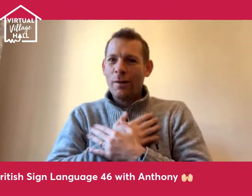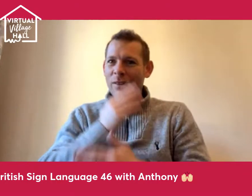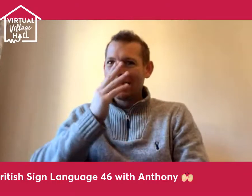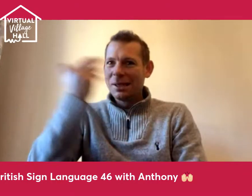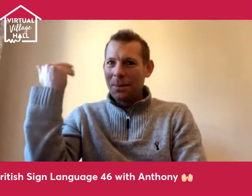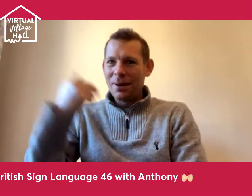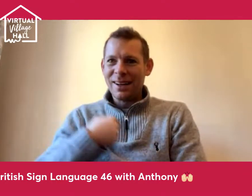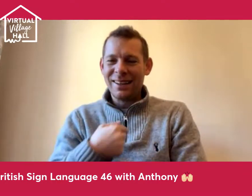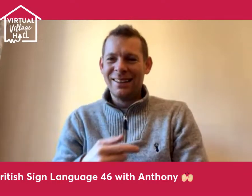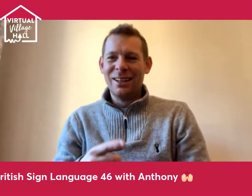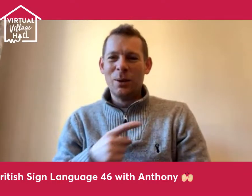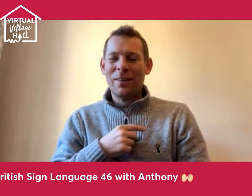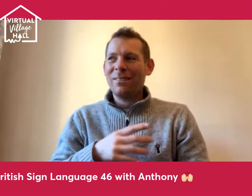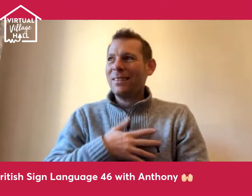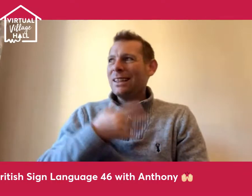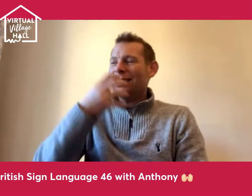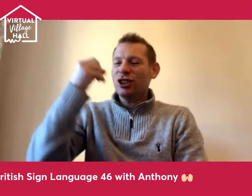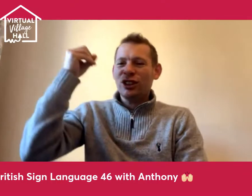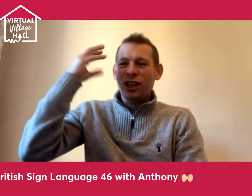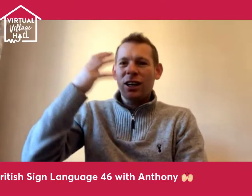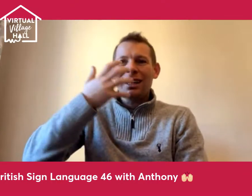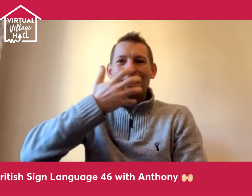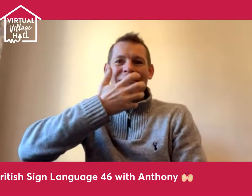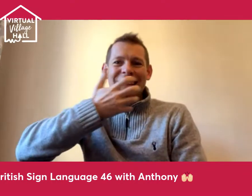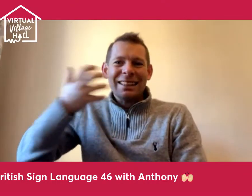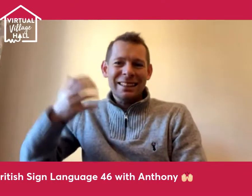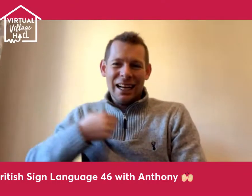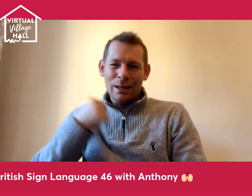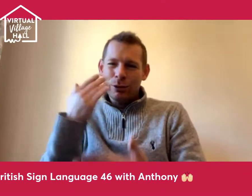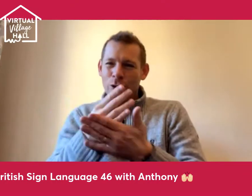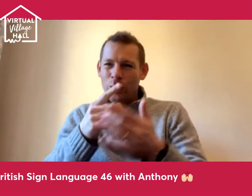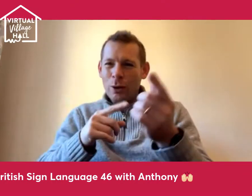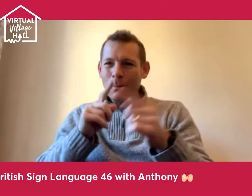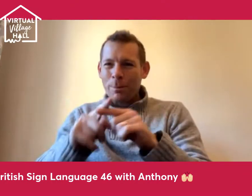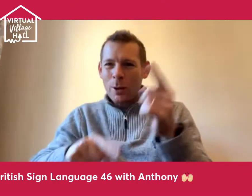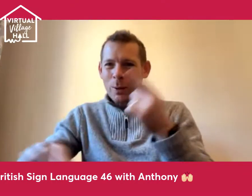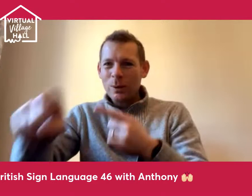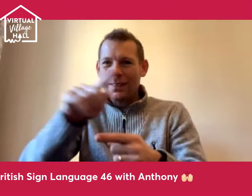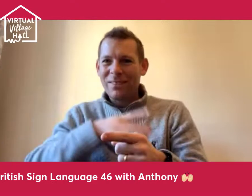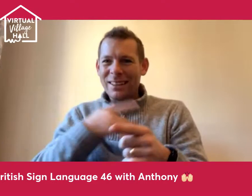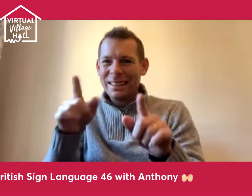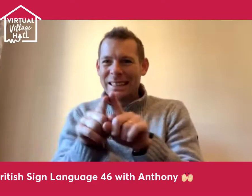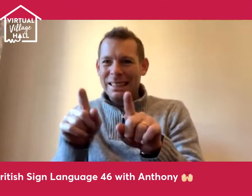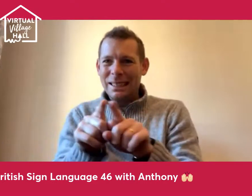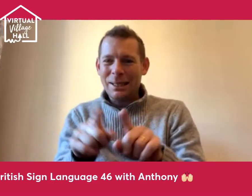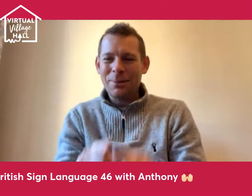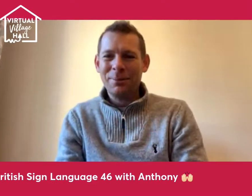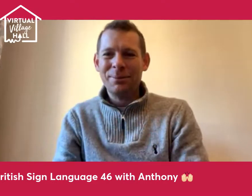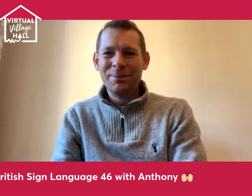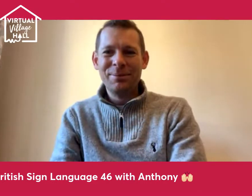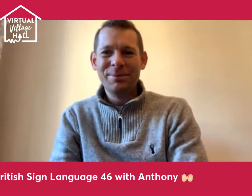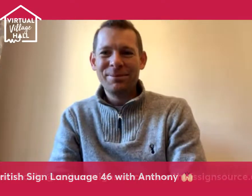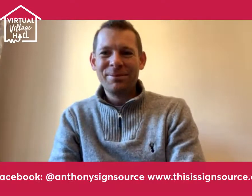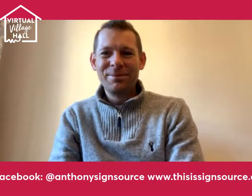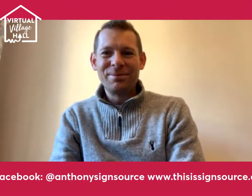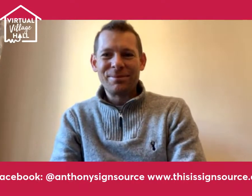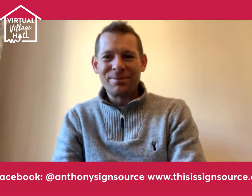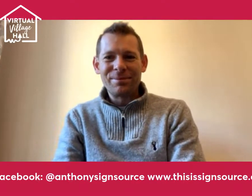excited for spring, and we love the thought of the summer to feel the lovely warm sun, don't we? I'm sure everybody loves that.